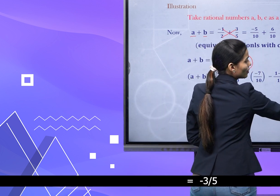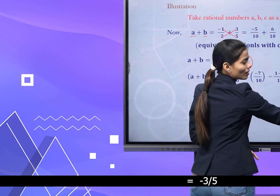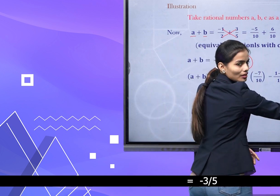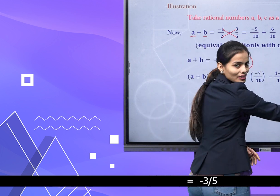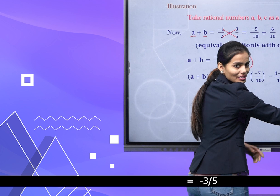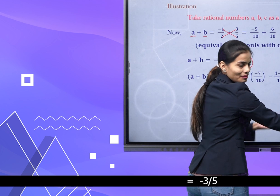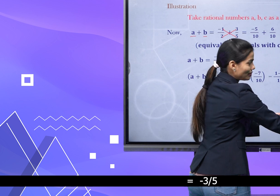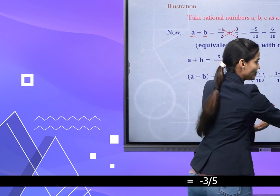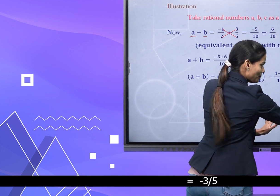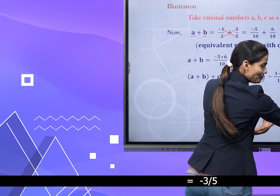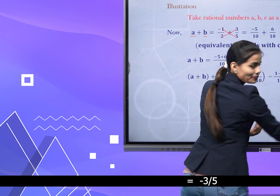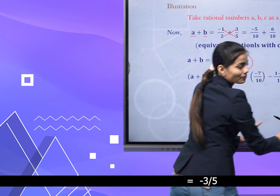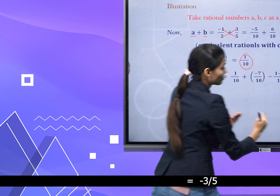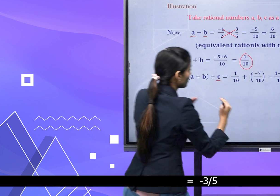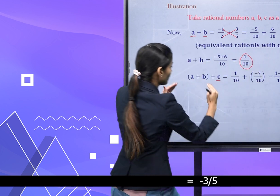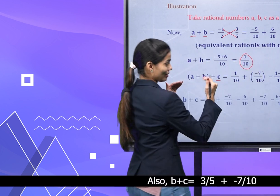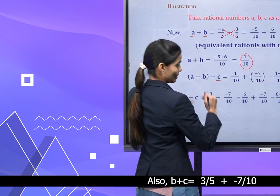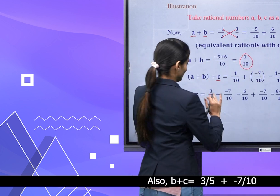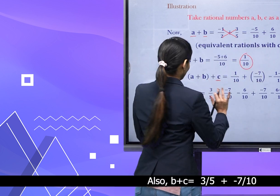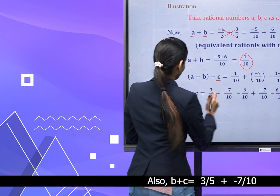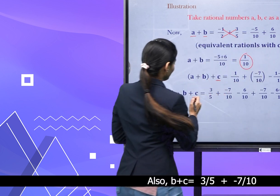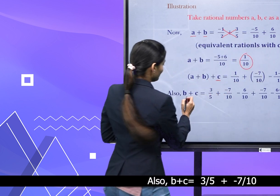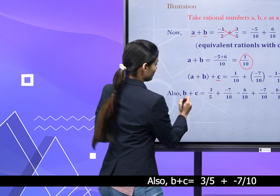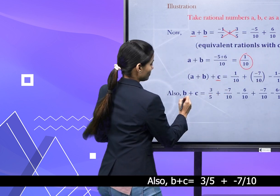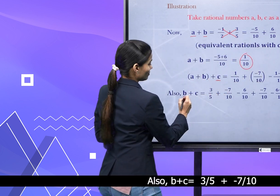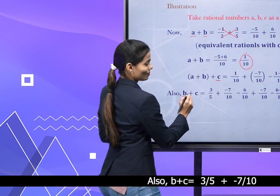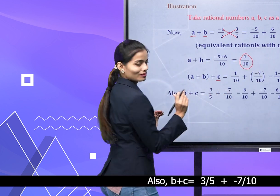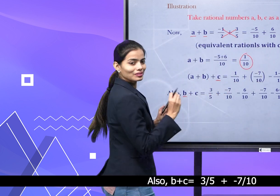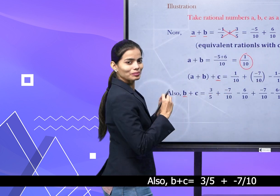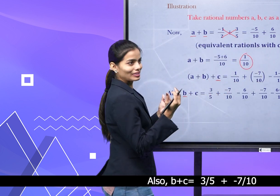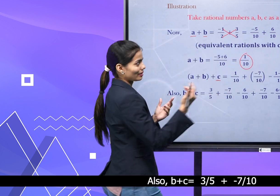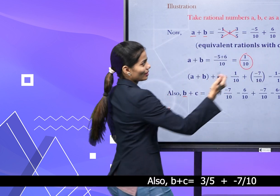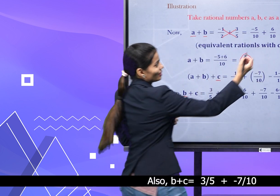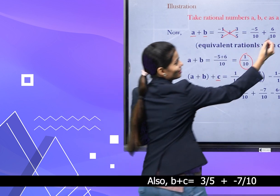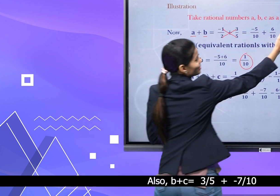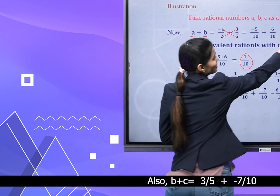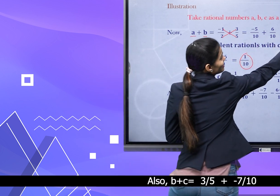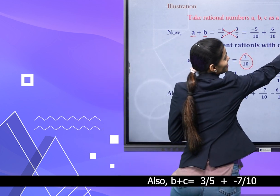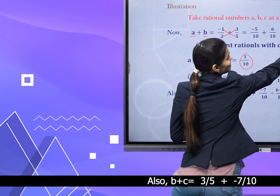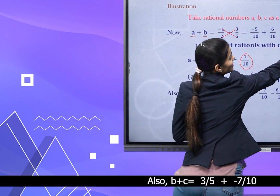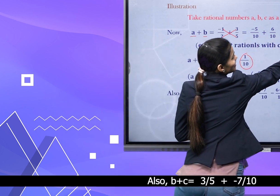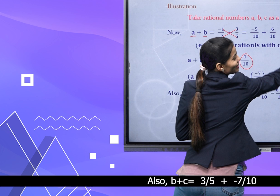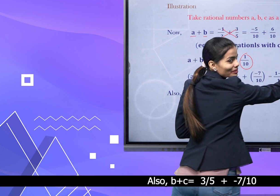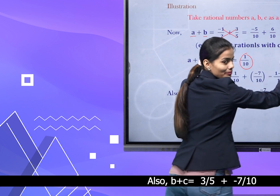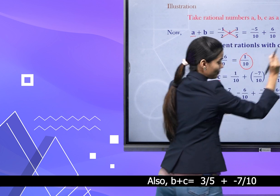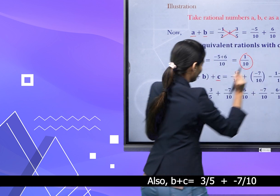is equal to minus 3 by 5. Also, b plus c is equal to 3 by 5 plus